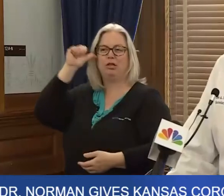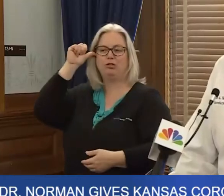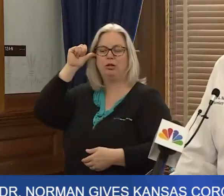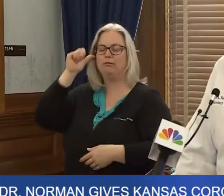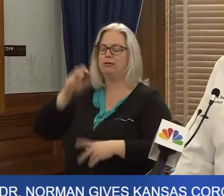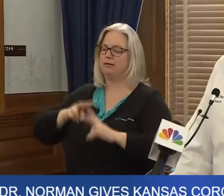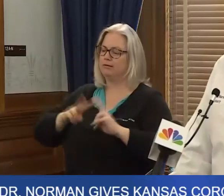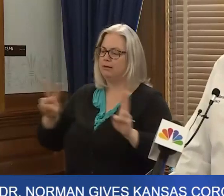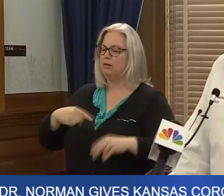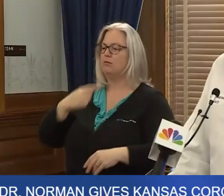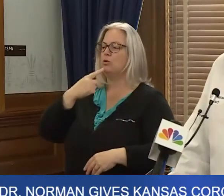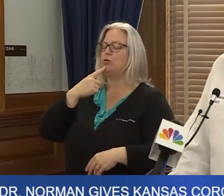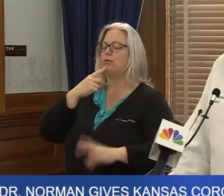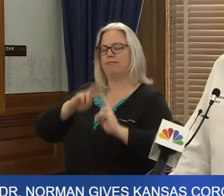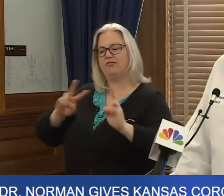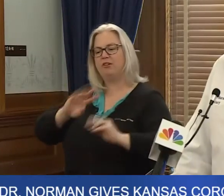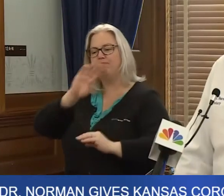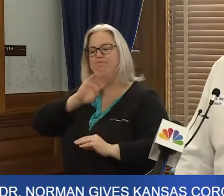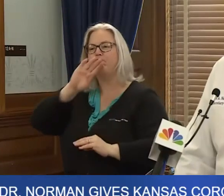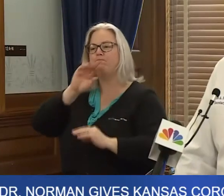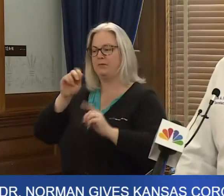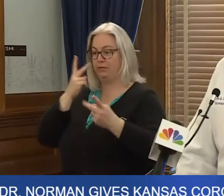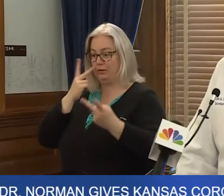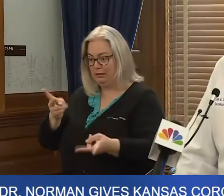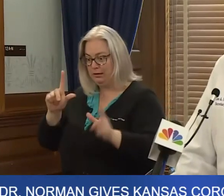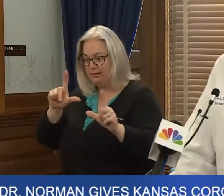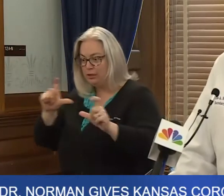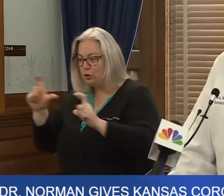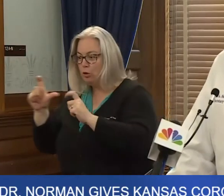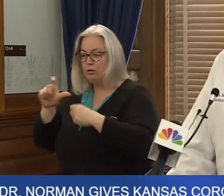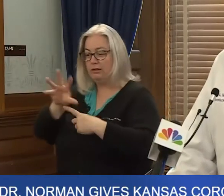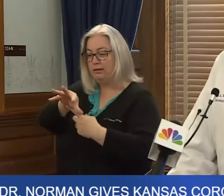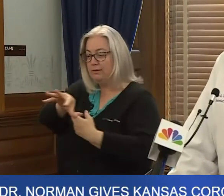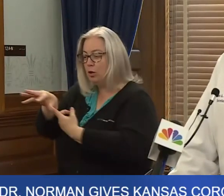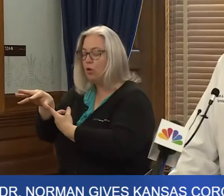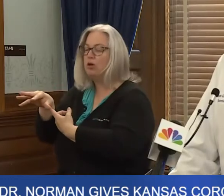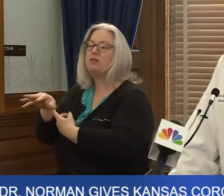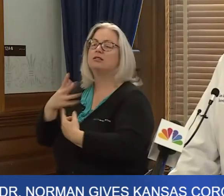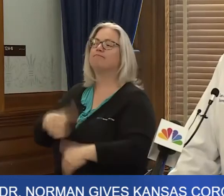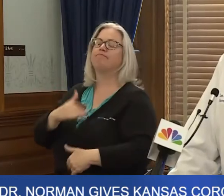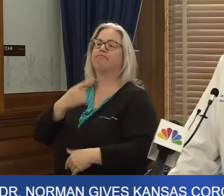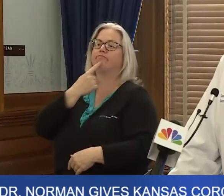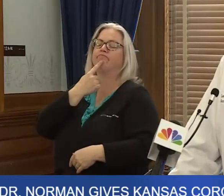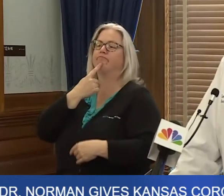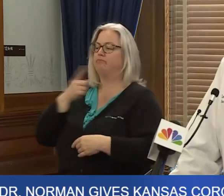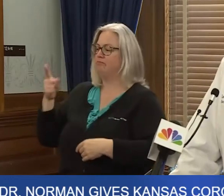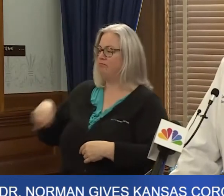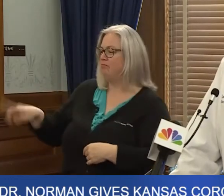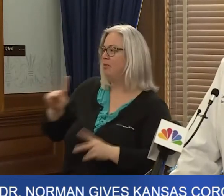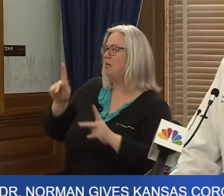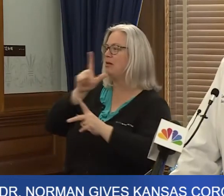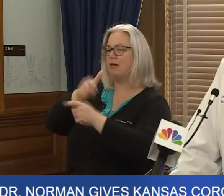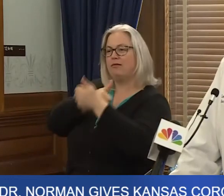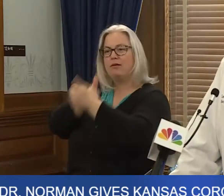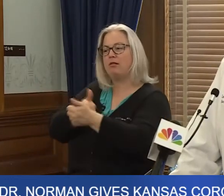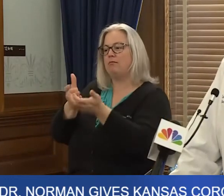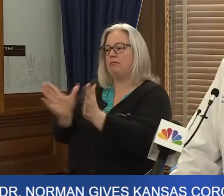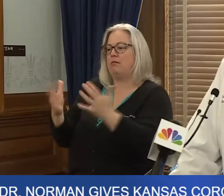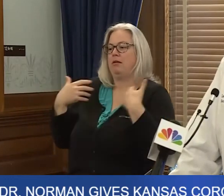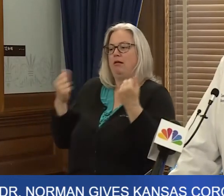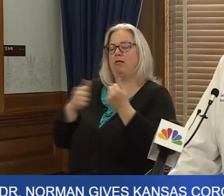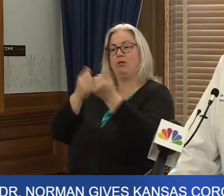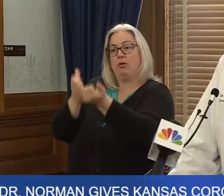extremely disappointed and frustrated by these photos and the videos I saw. Those individuals are not practicing public health